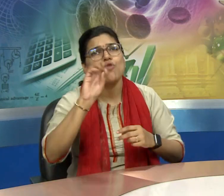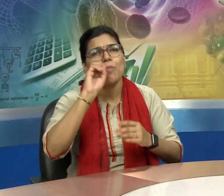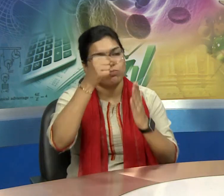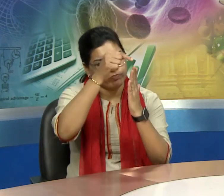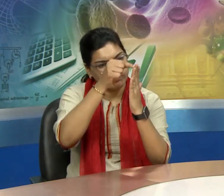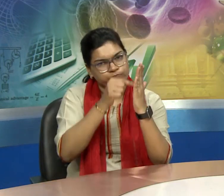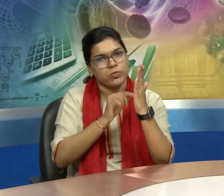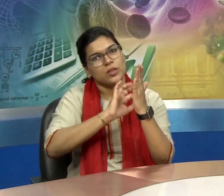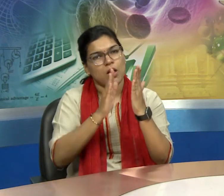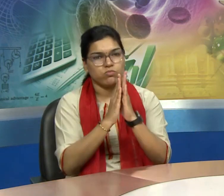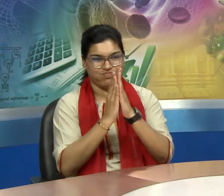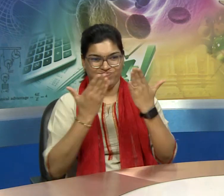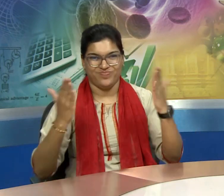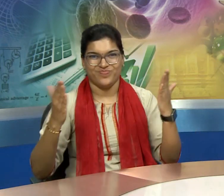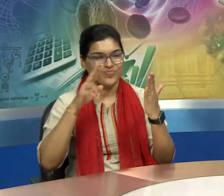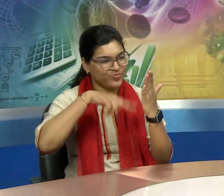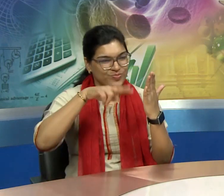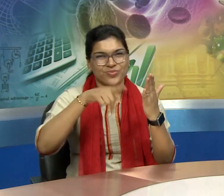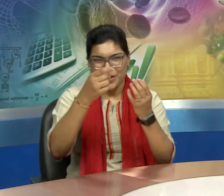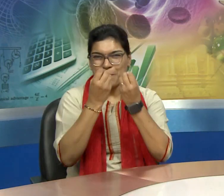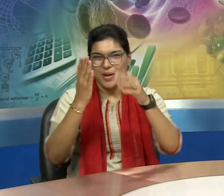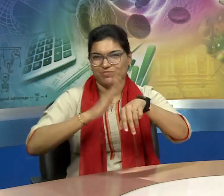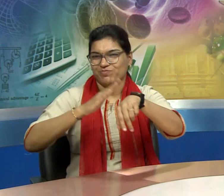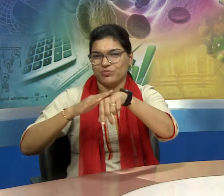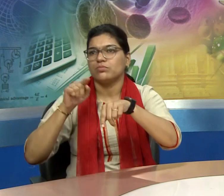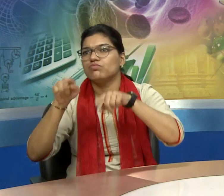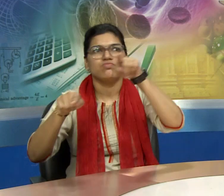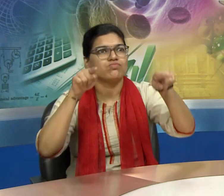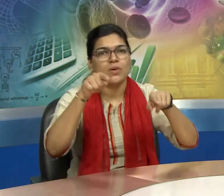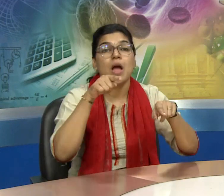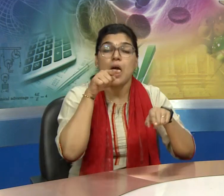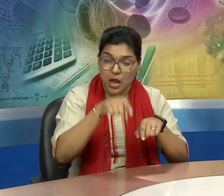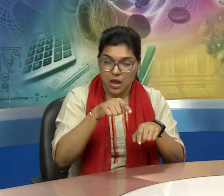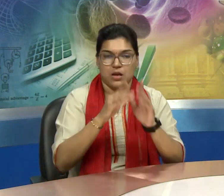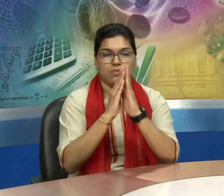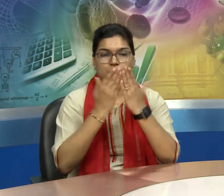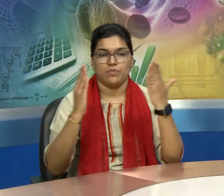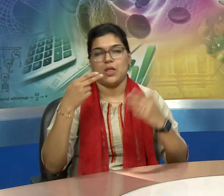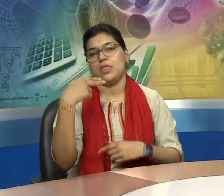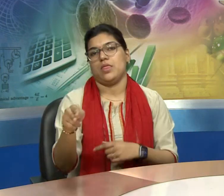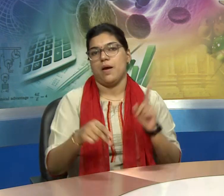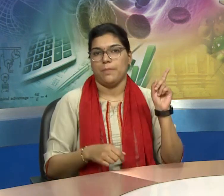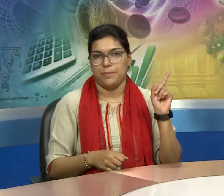people can easily read them and understand them. So those leaflets are known as pamphlets.